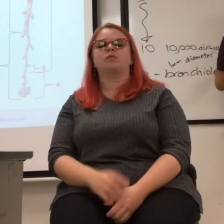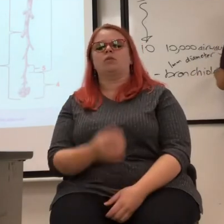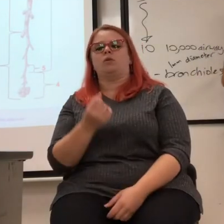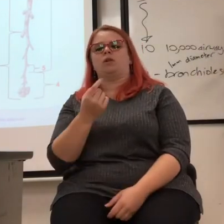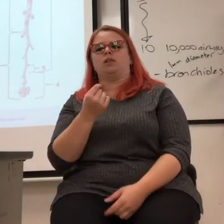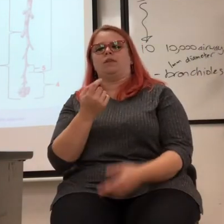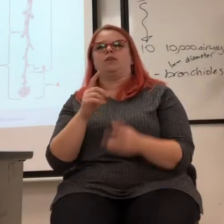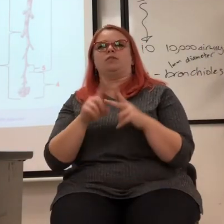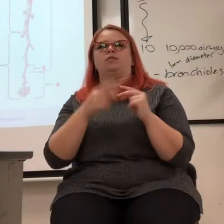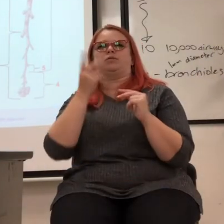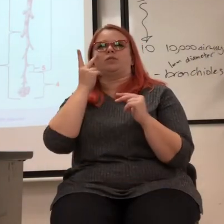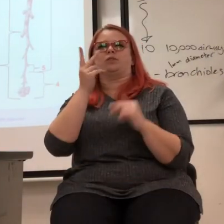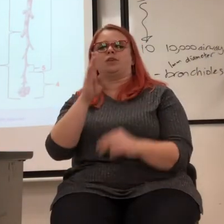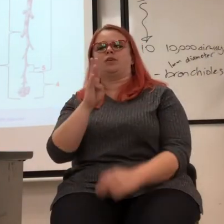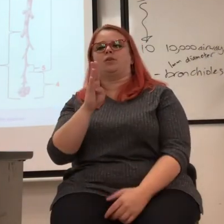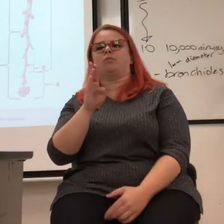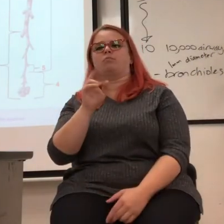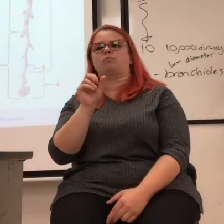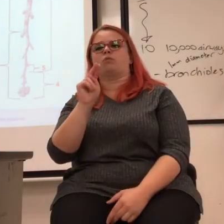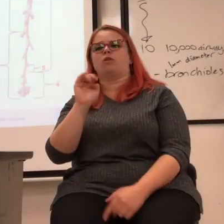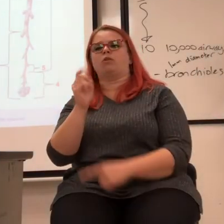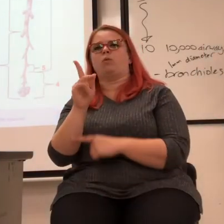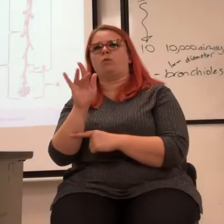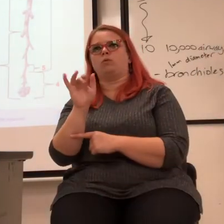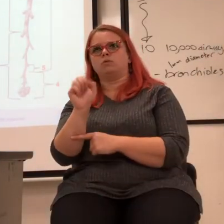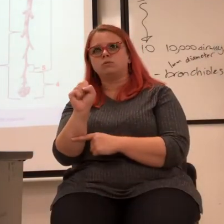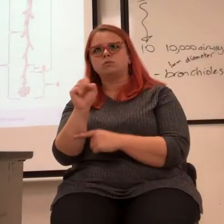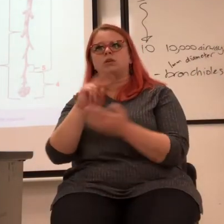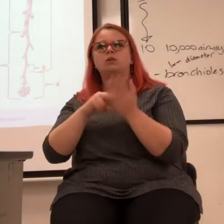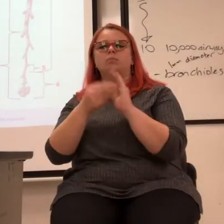bronchioles, no cartilage.